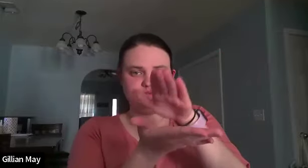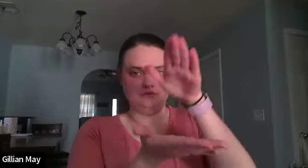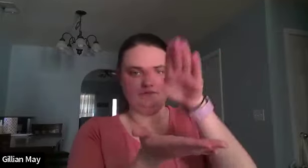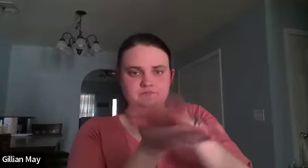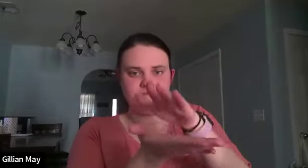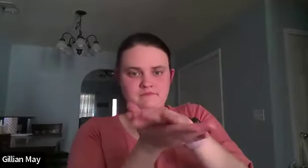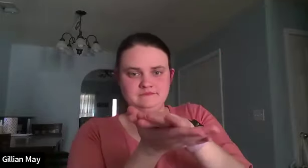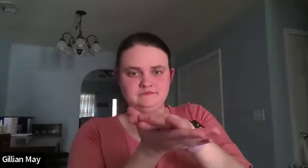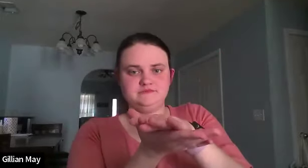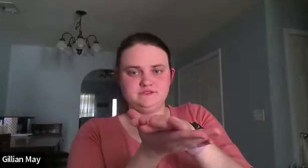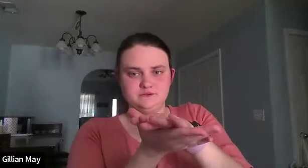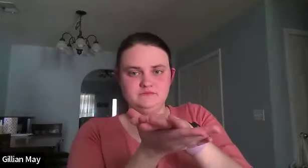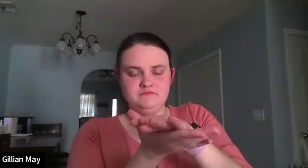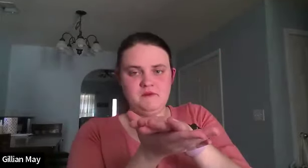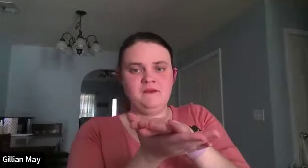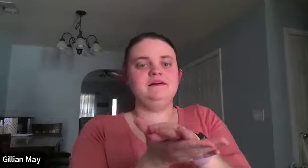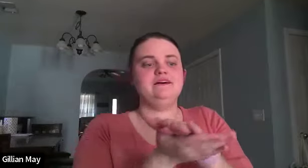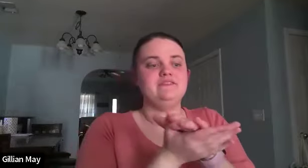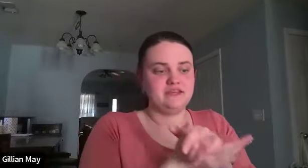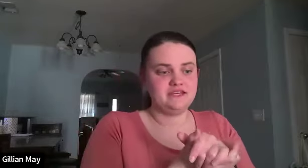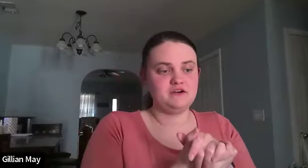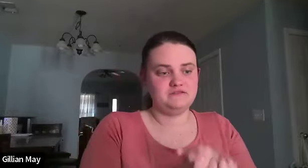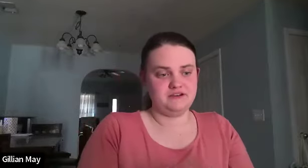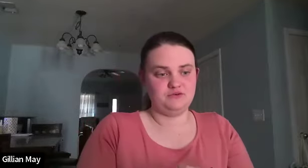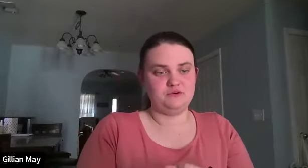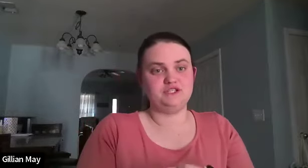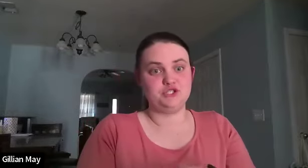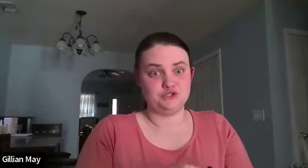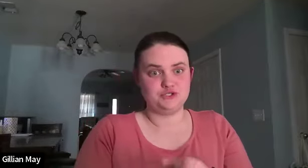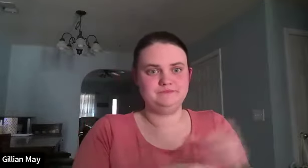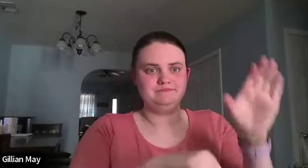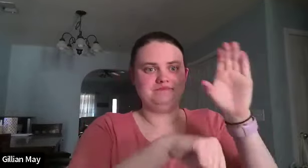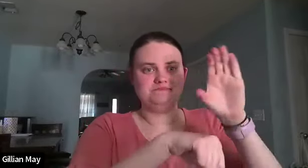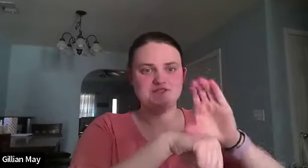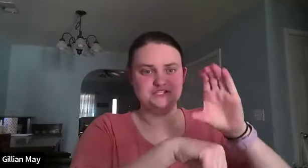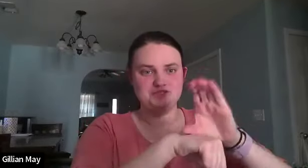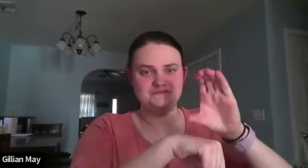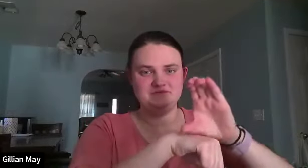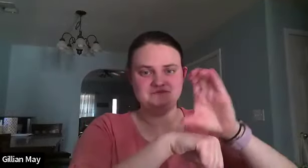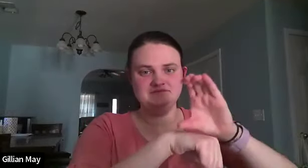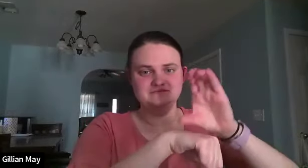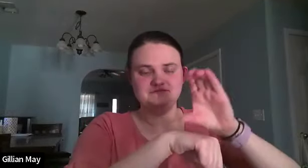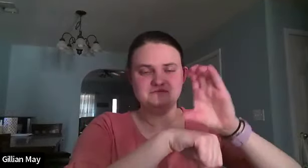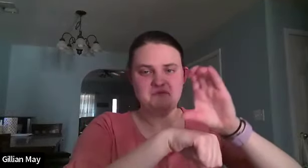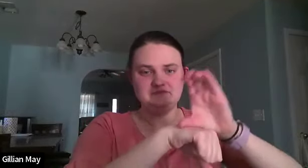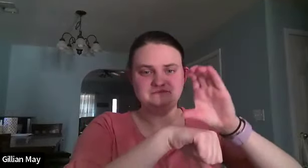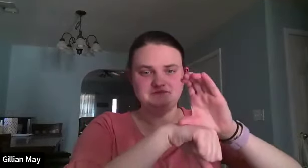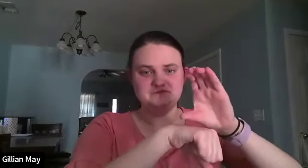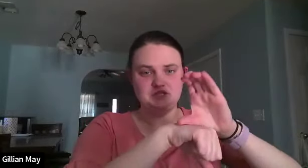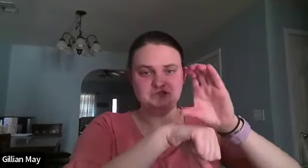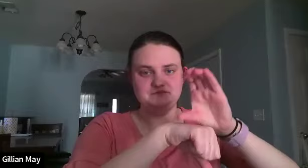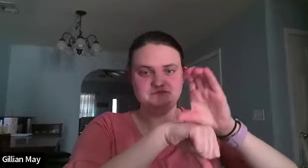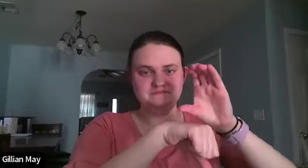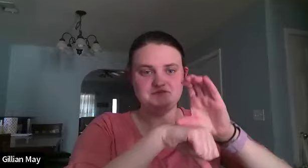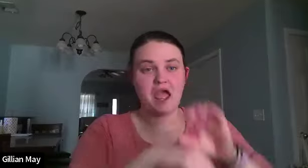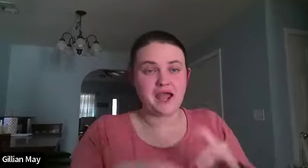School. School. And then our final one, church. Church. Church.